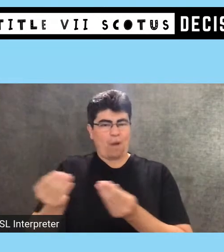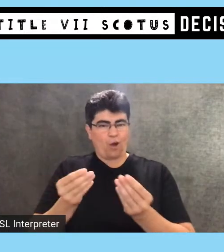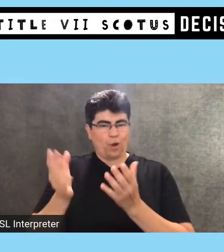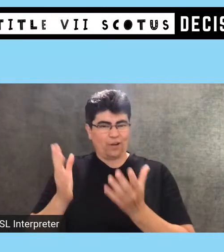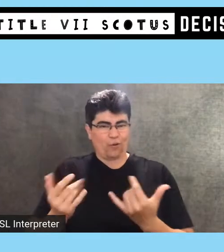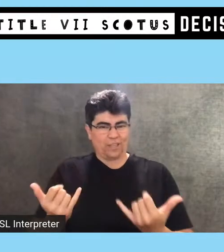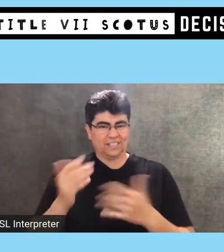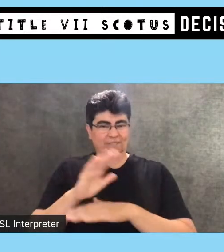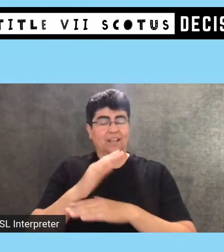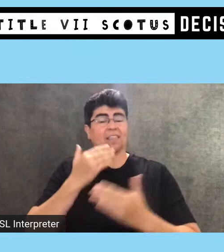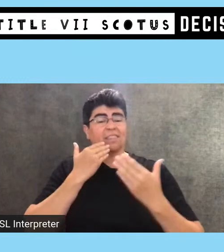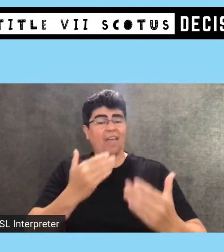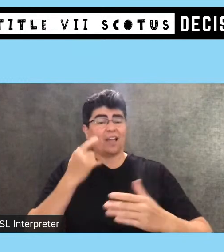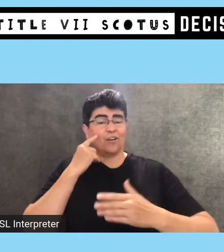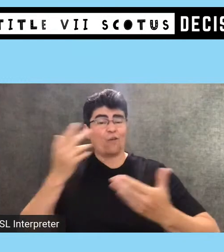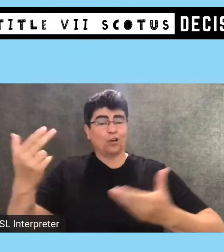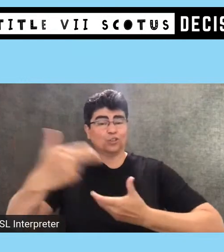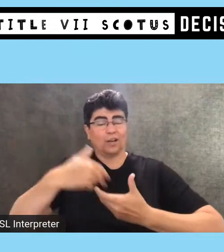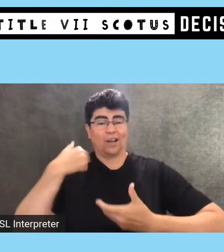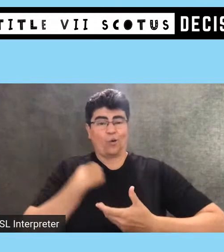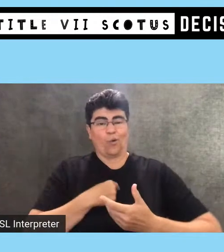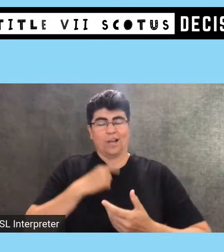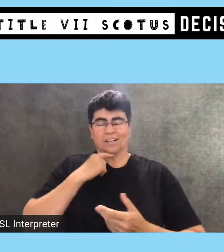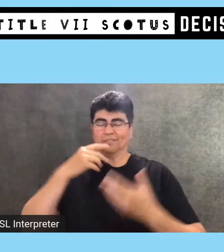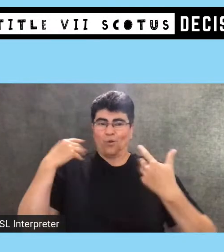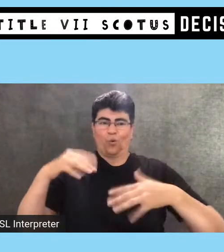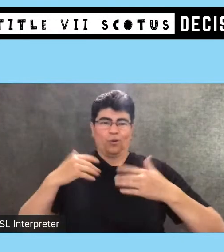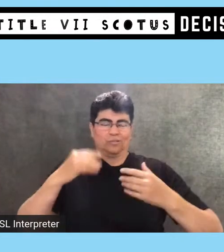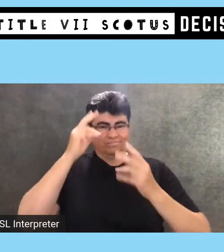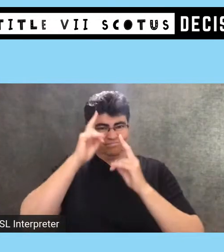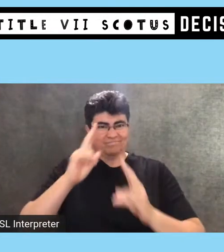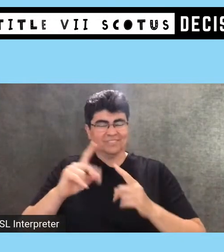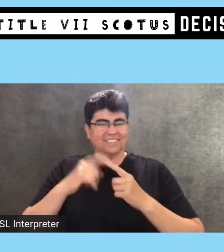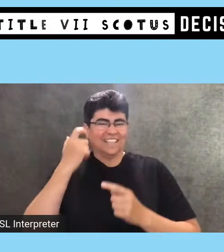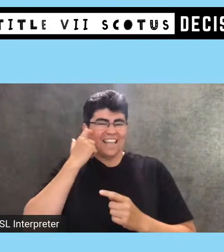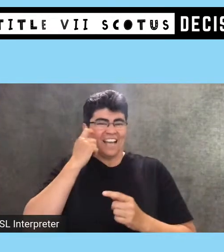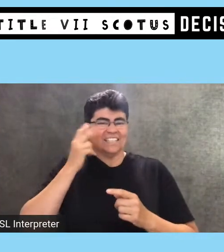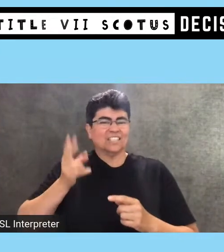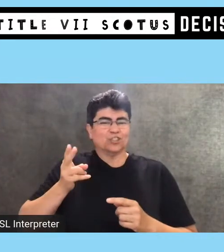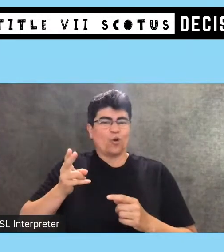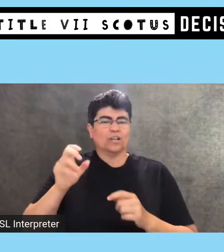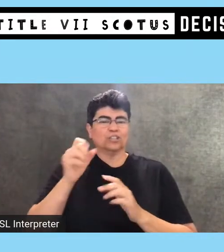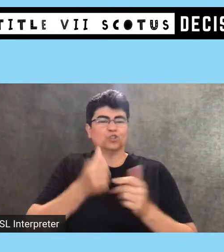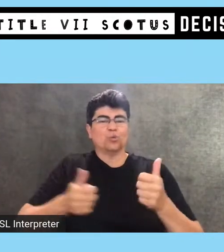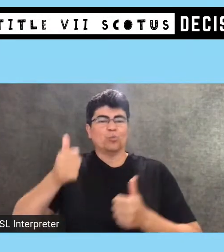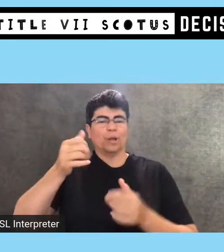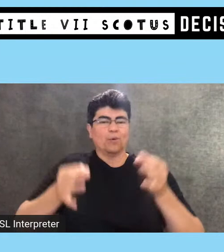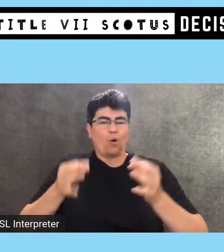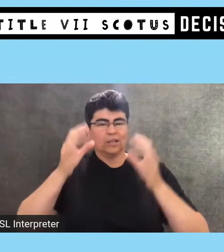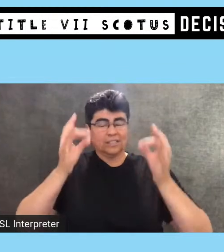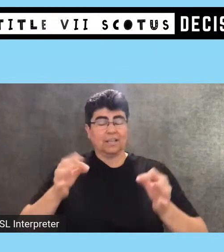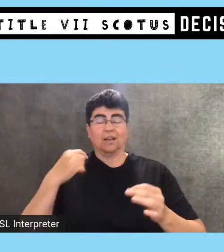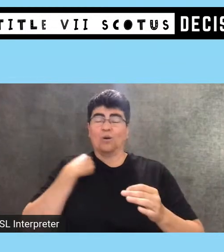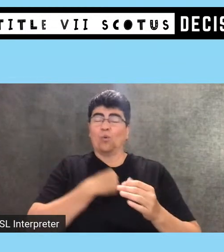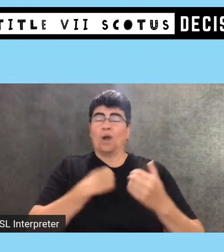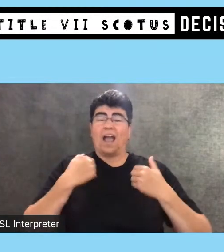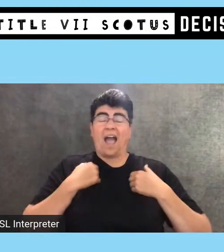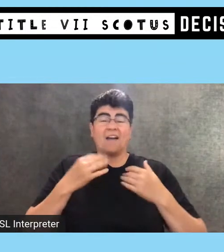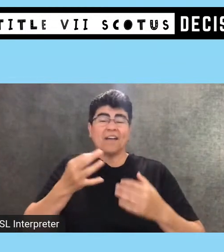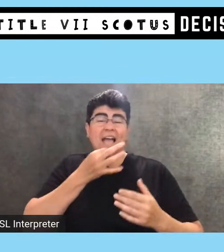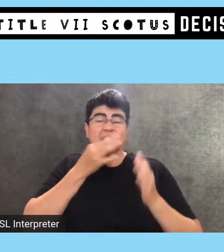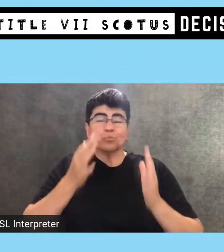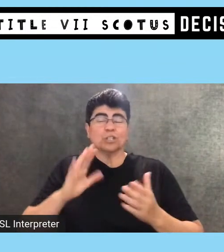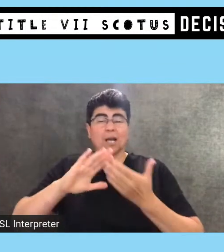you for joining us as we commemorate and talk through the latest historic Supreme Court decision. We have experts and community leaders